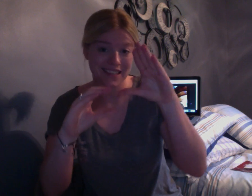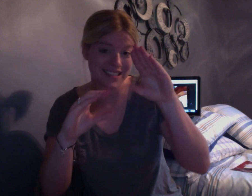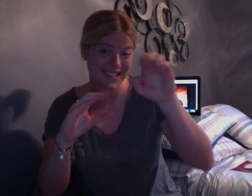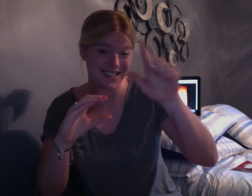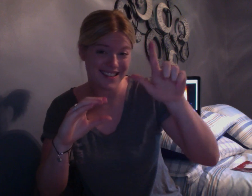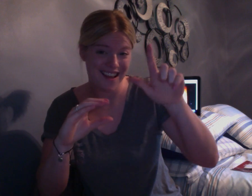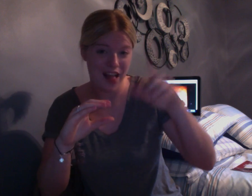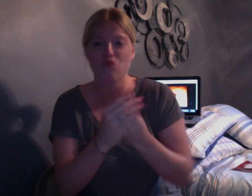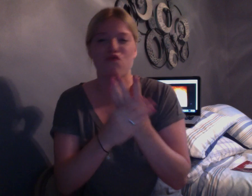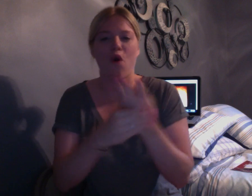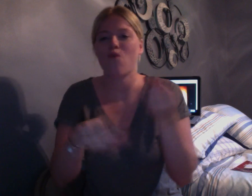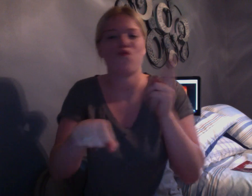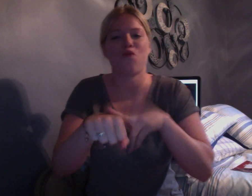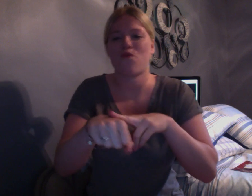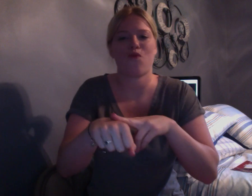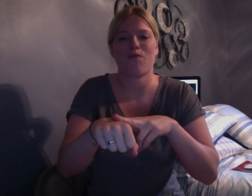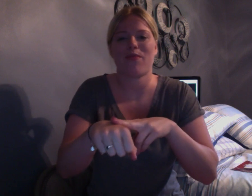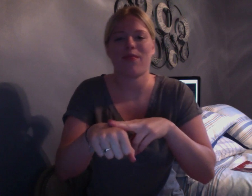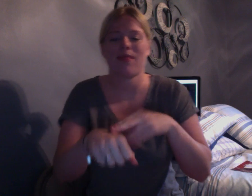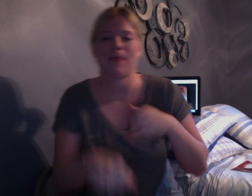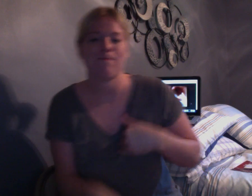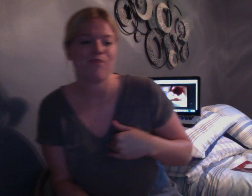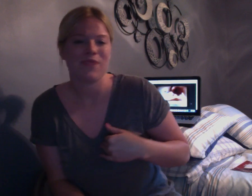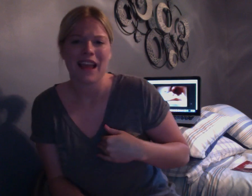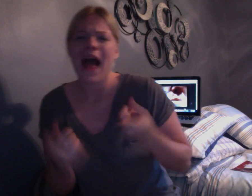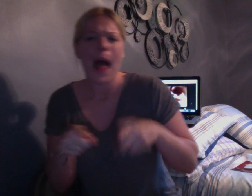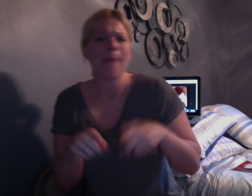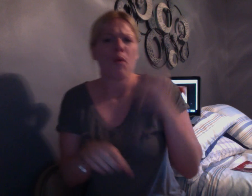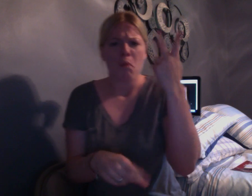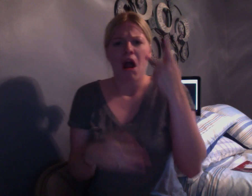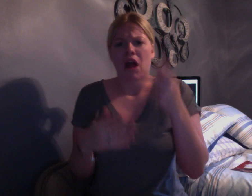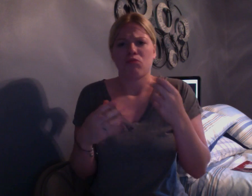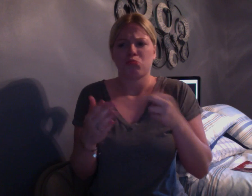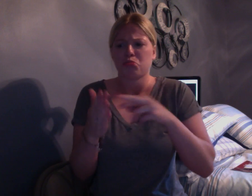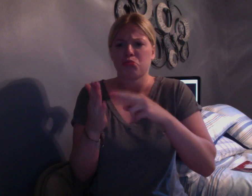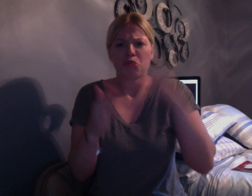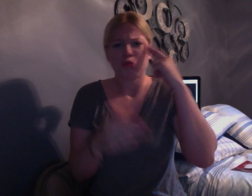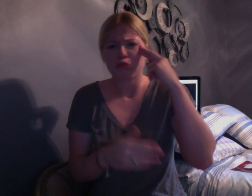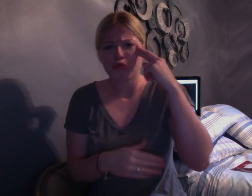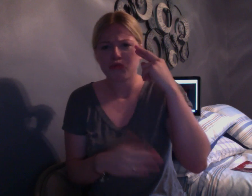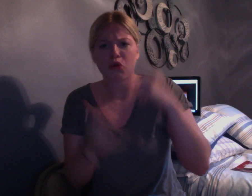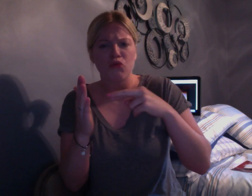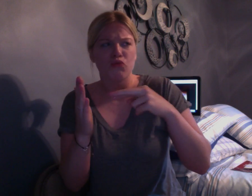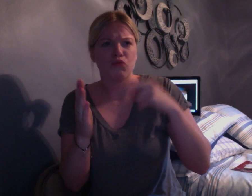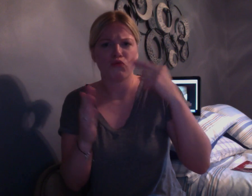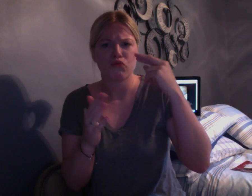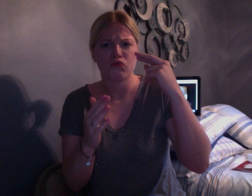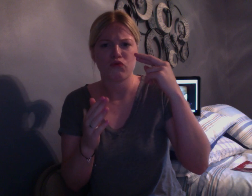skin cancer has a variety of causes, the most common being sun exposure, family history, and